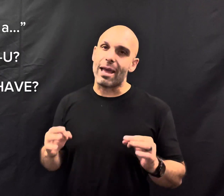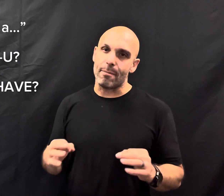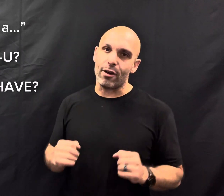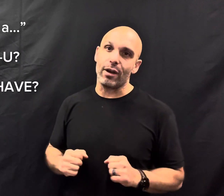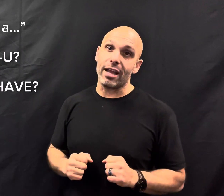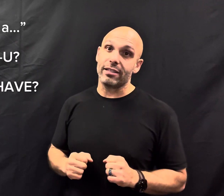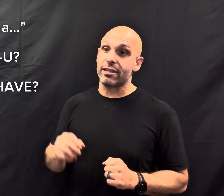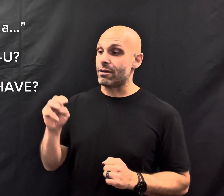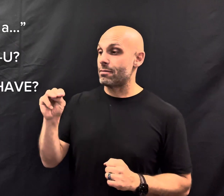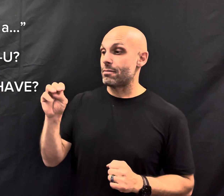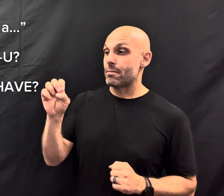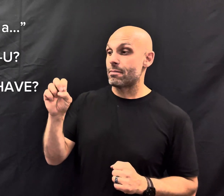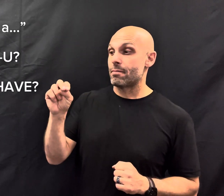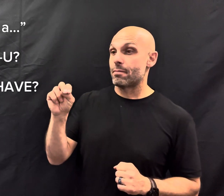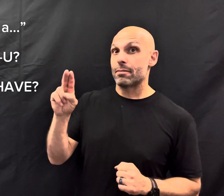better ASL.